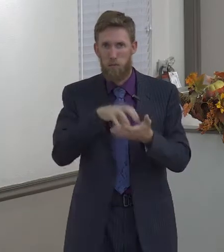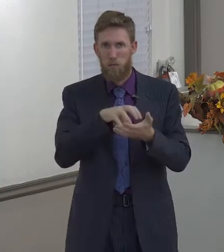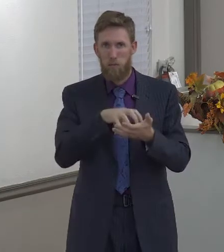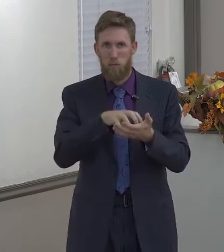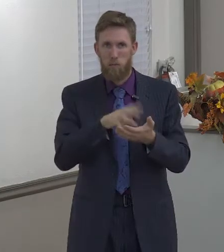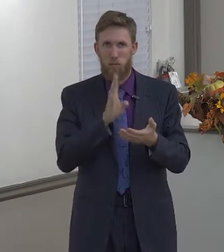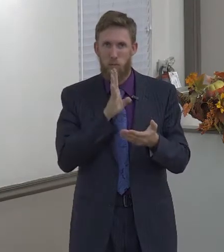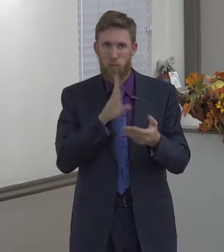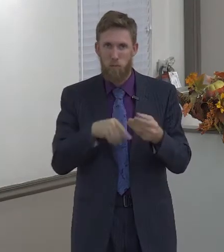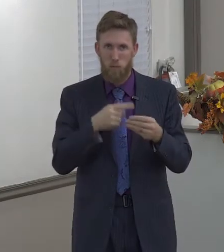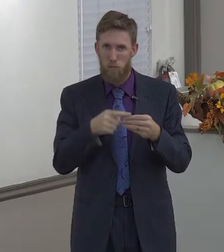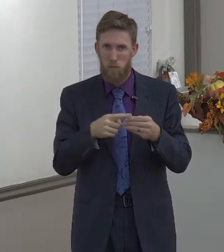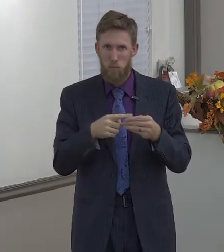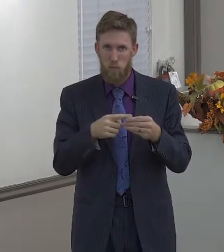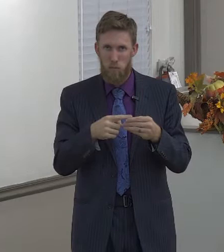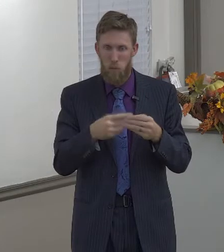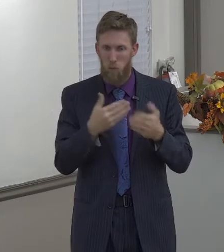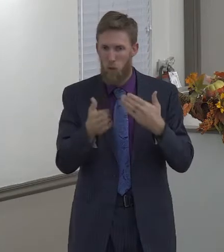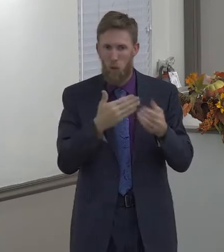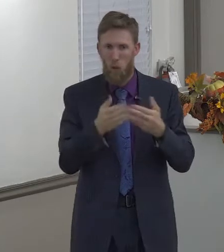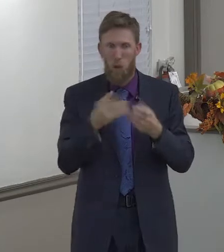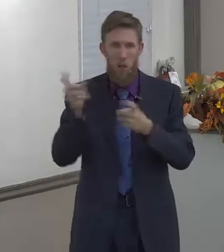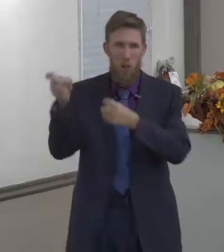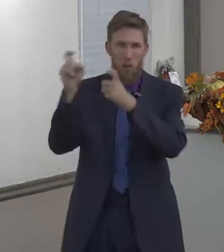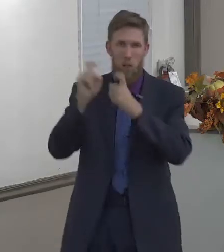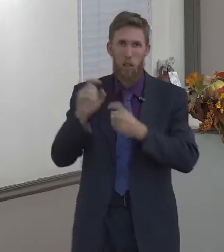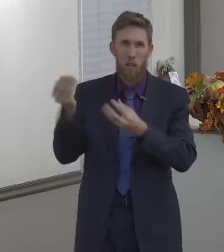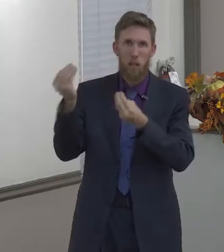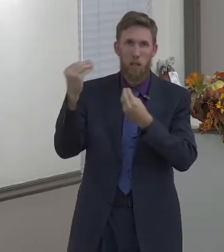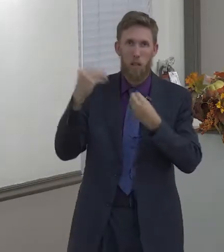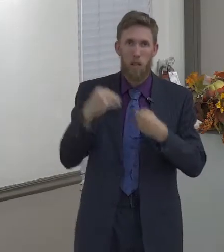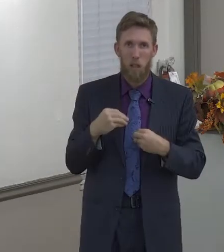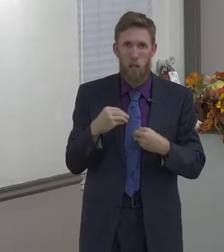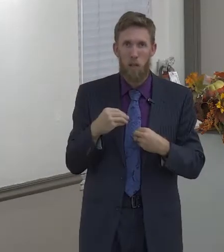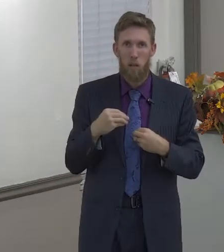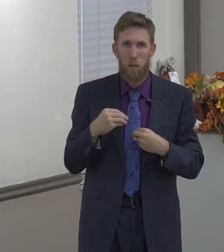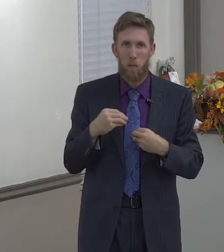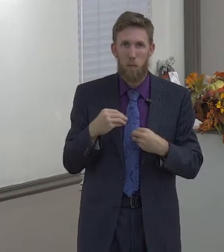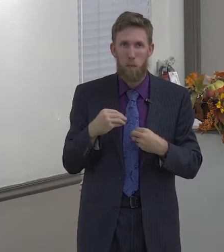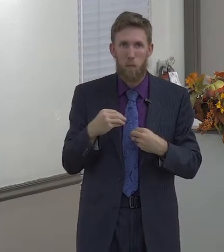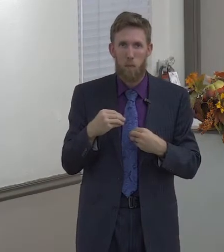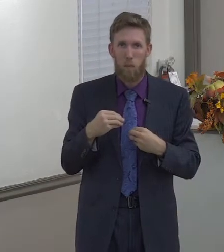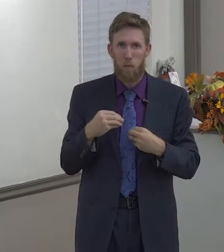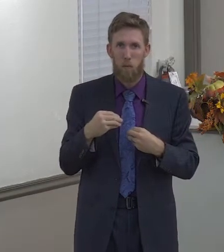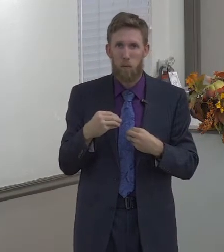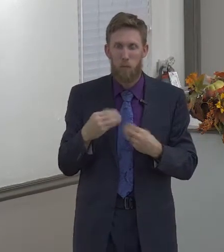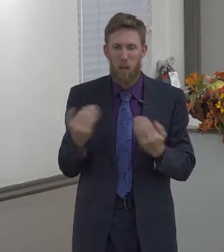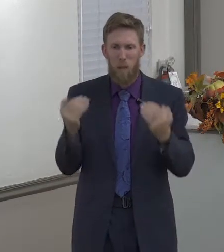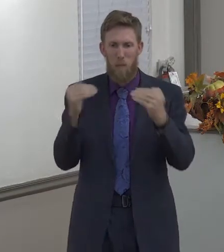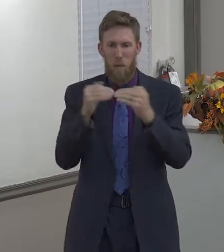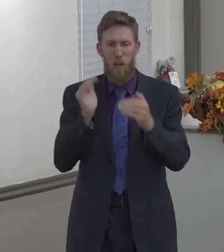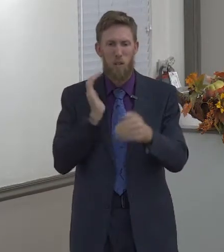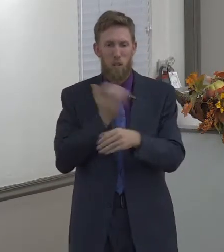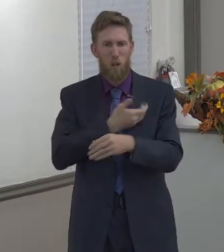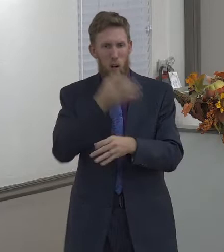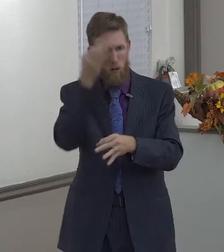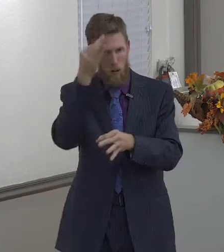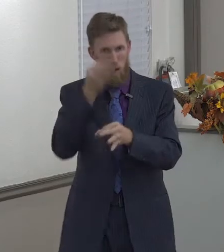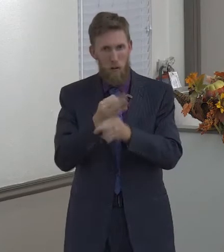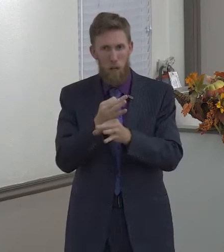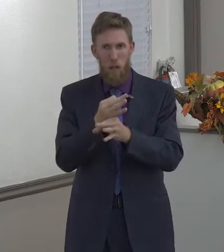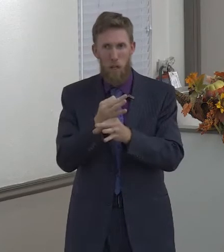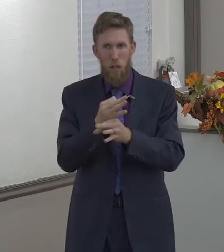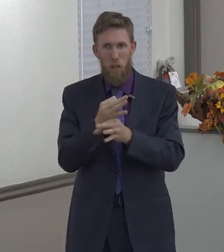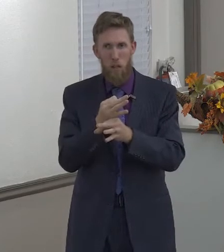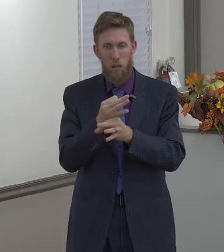ministry, let us wait on our ministering, or he that teacheth on teaching, or he that exhorteth on exhortation, he that giveth, let him do it with simplicity,